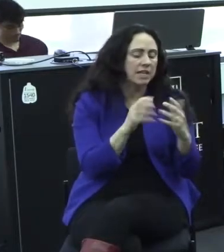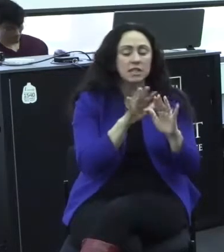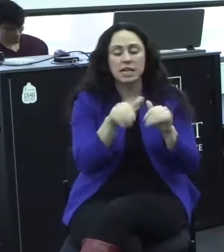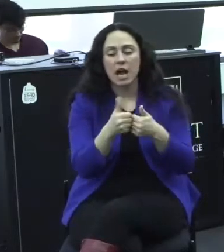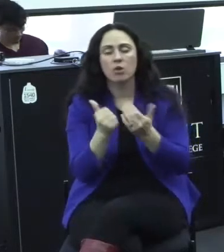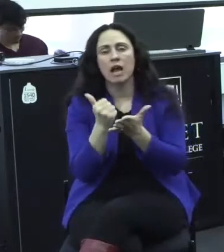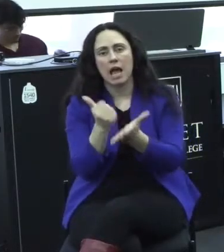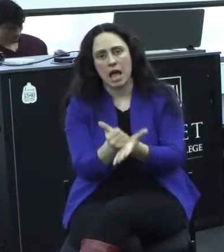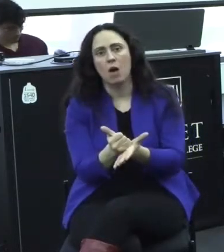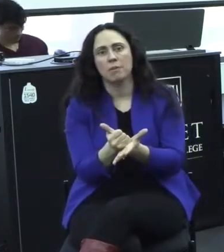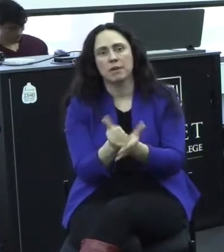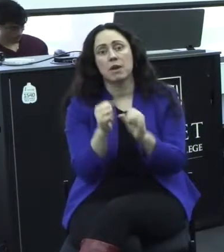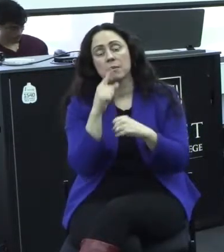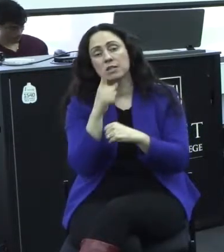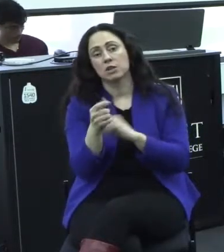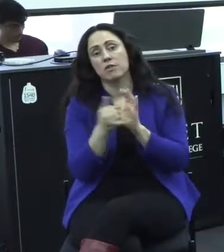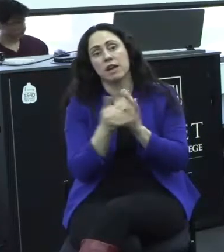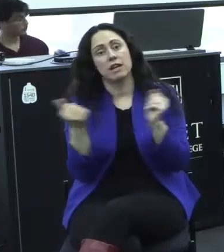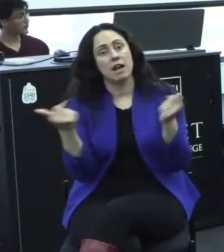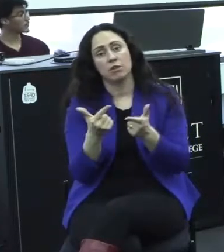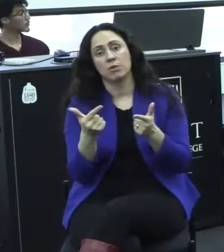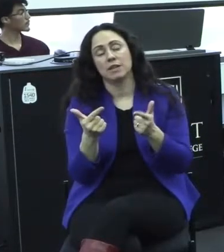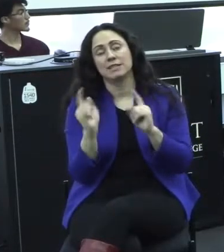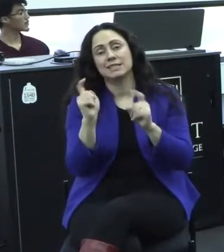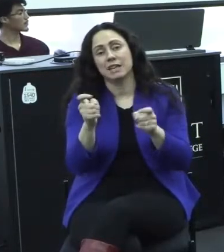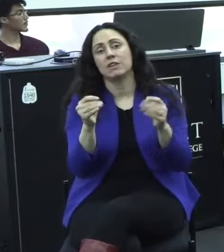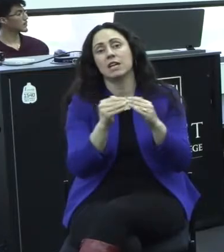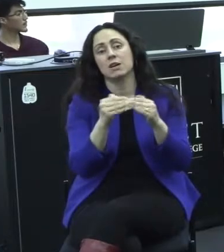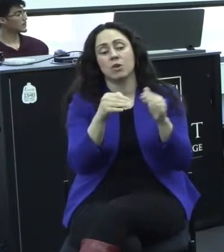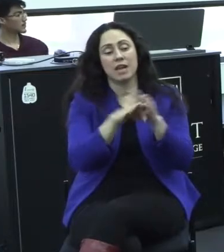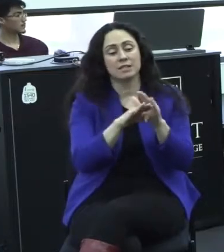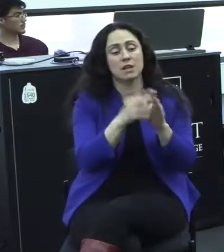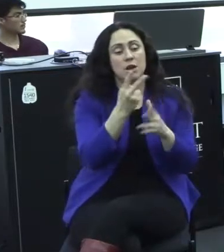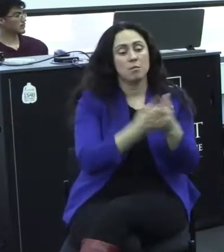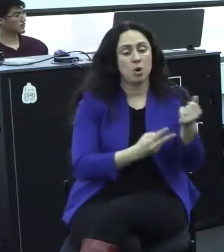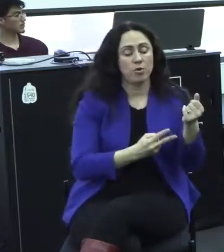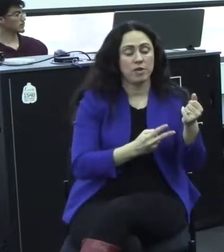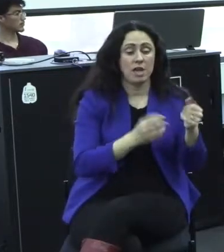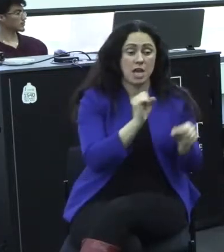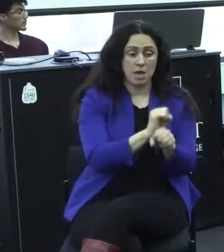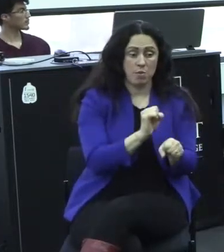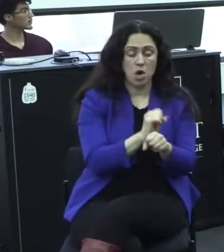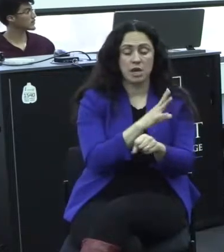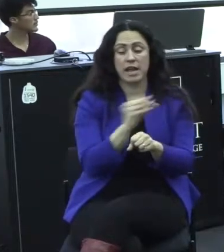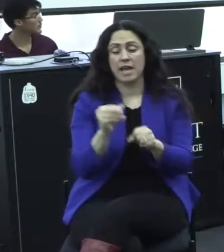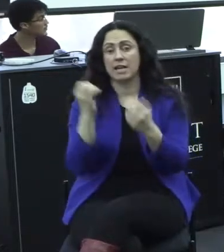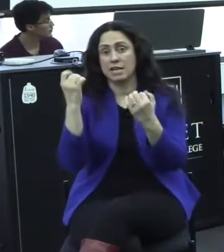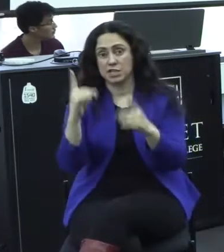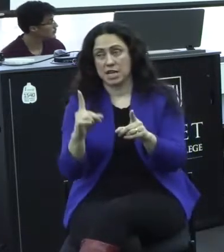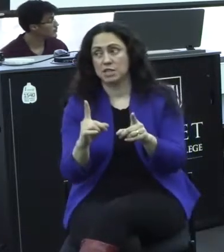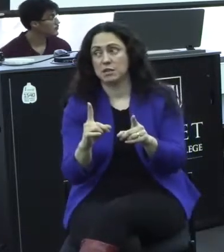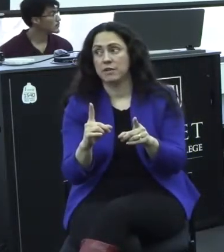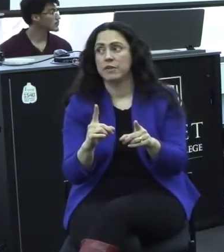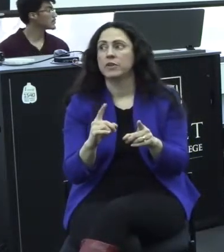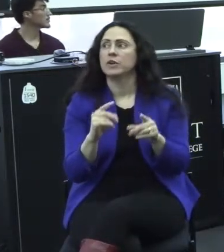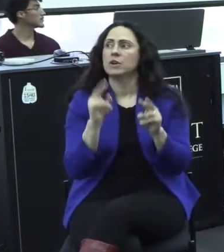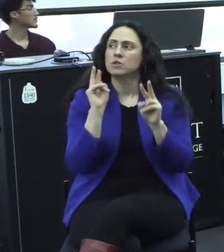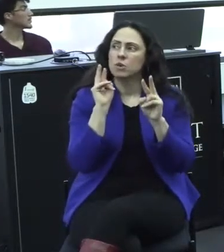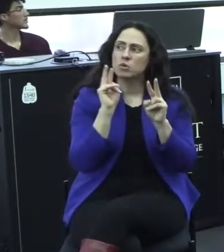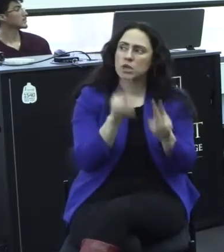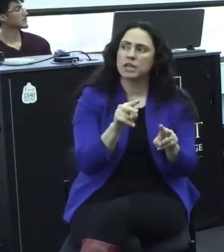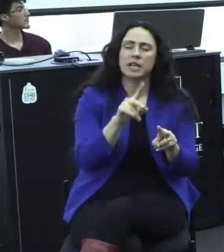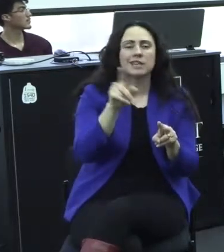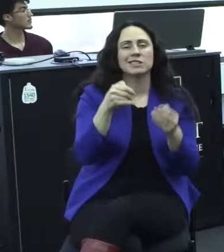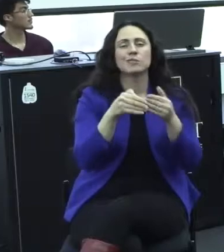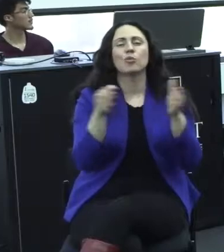help make sure that everyone is given equal access both in the workplace and in education. So looking at